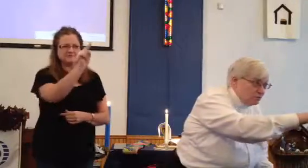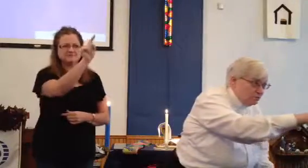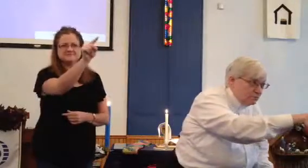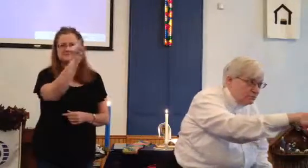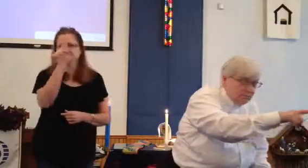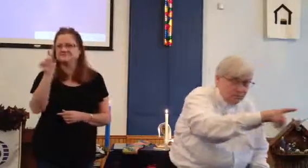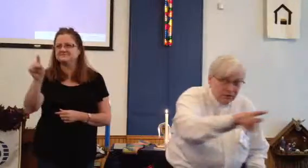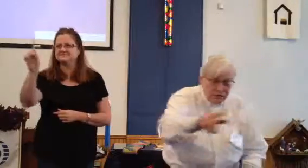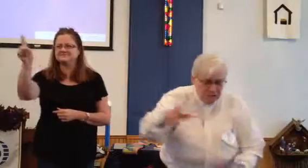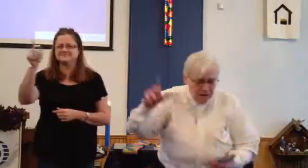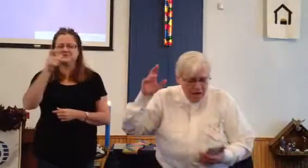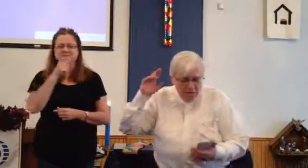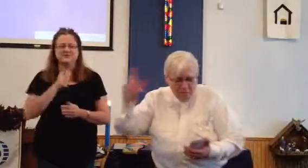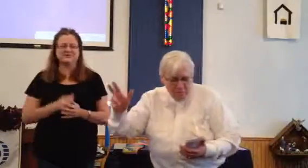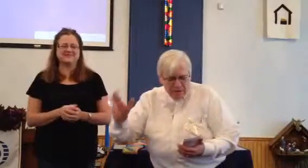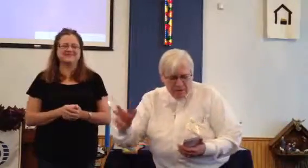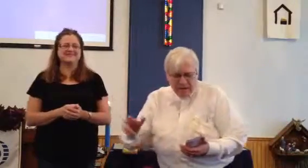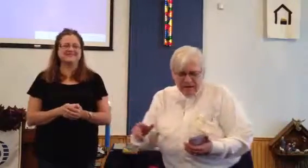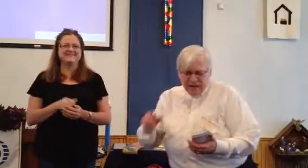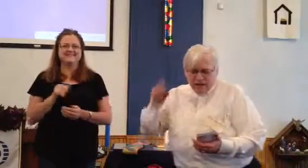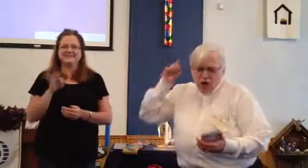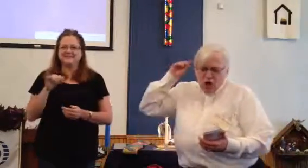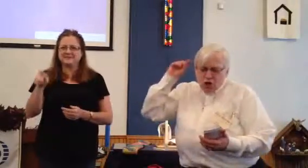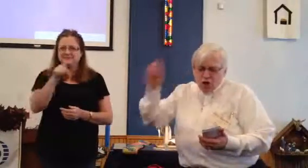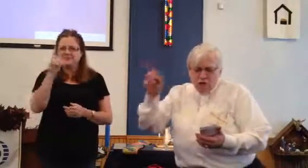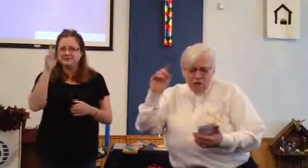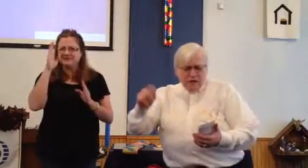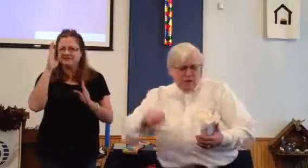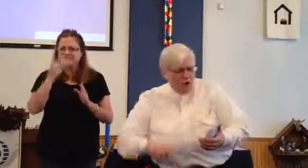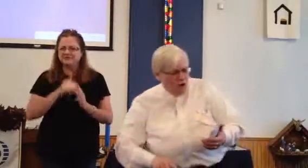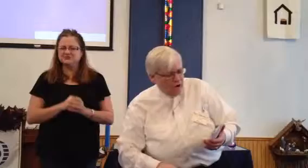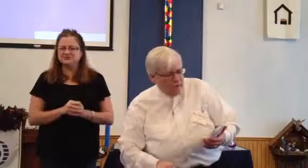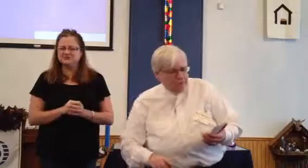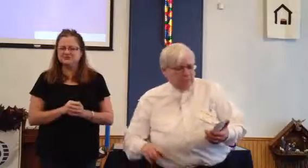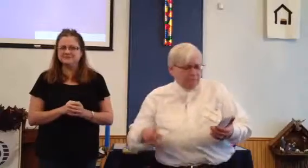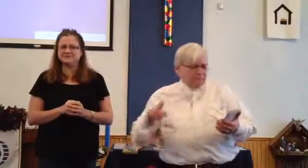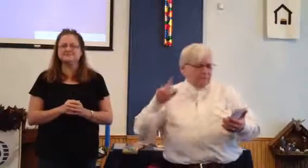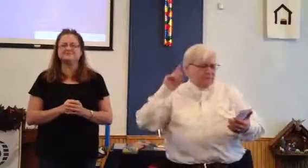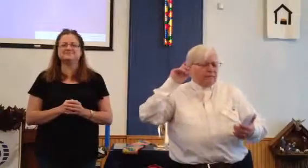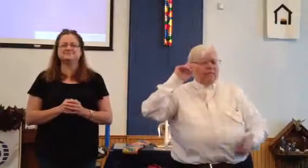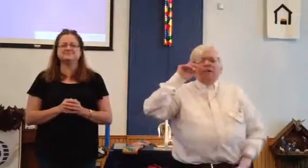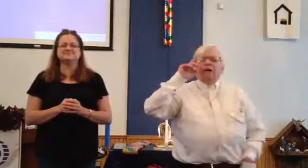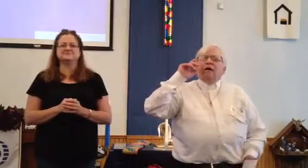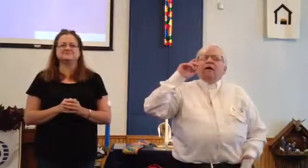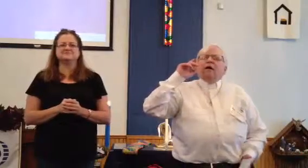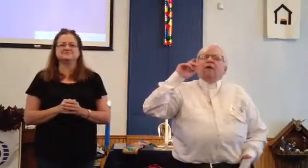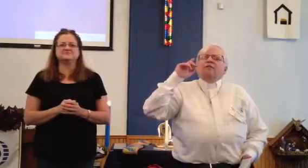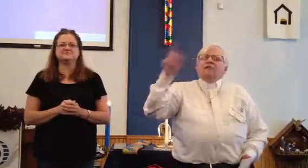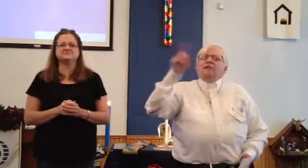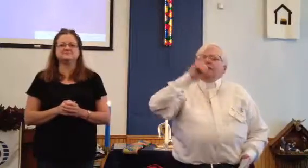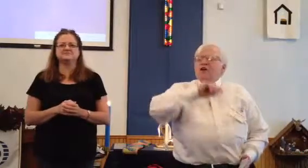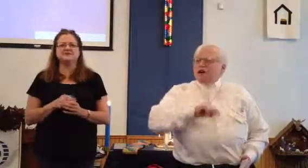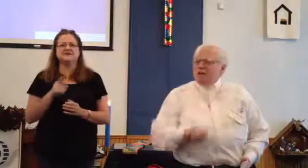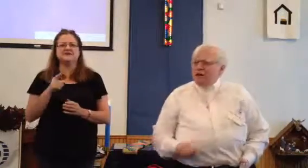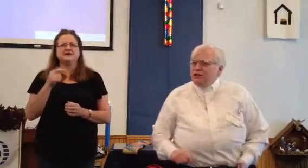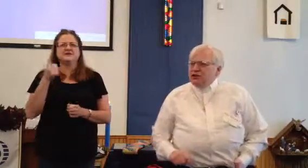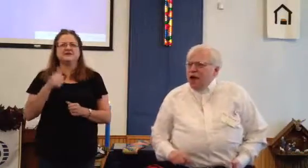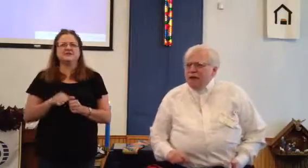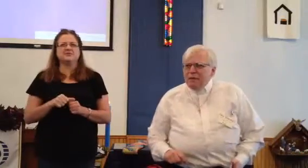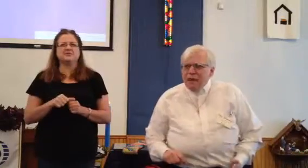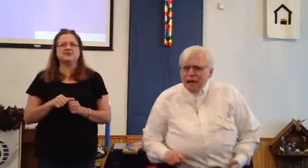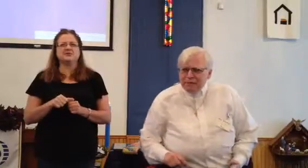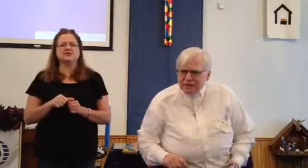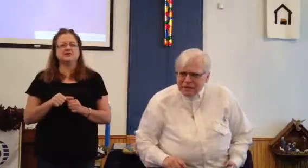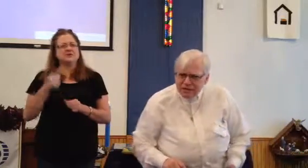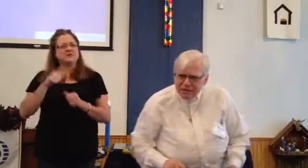you do, if you've been paying attention, you will recall that we talked about